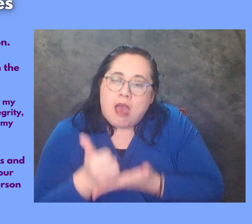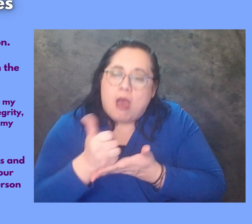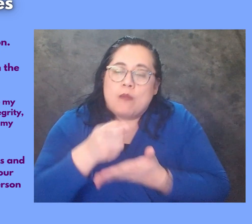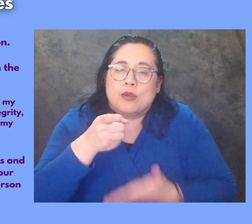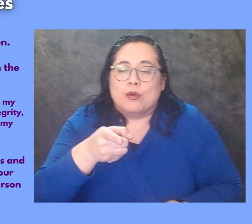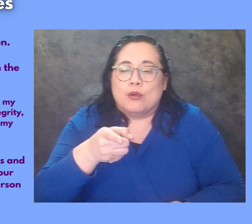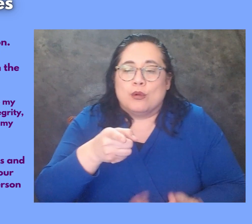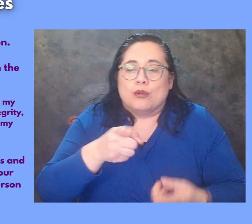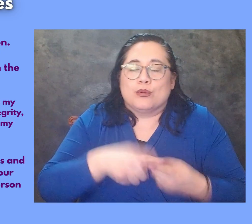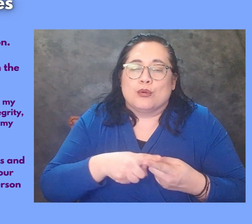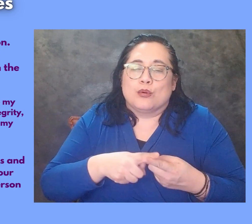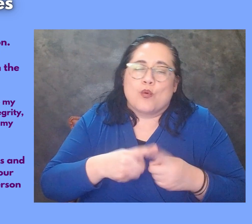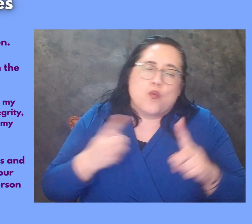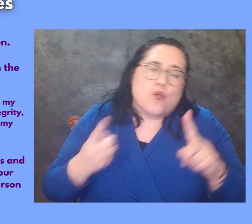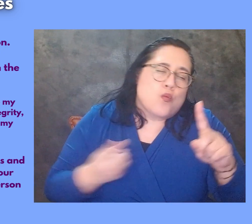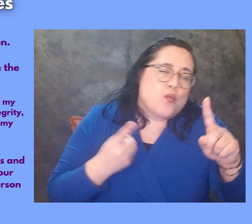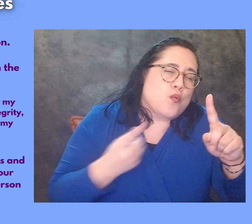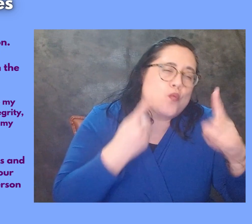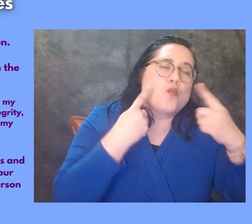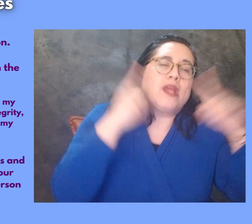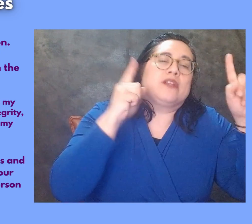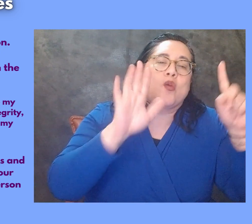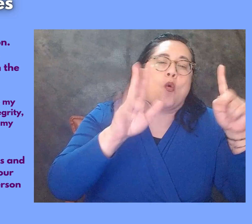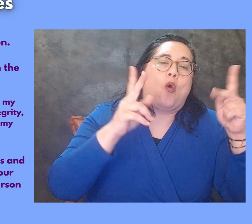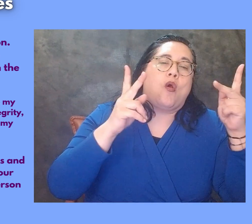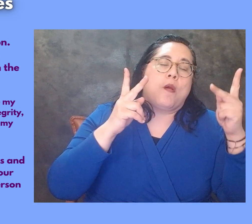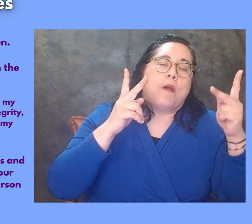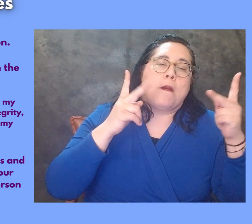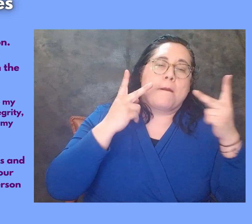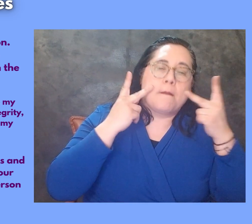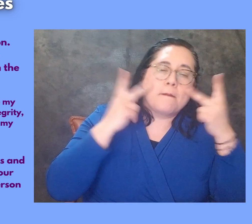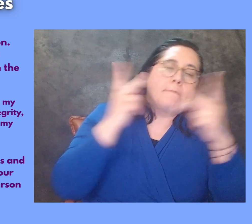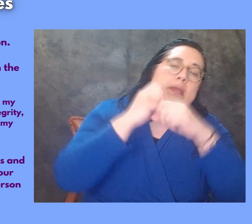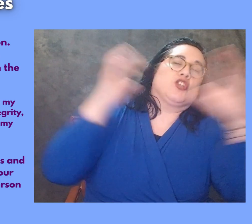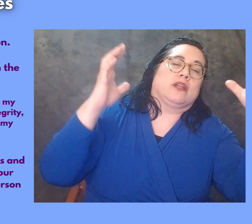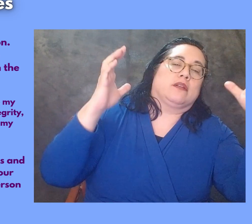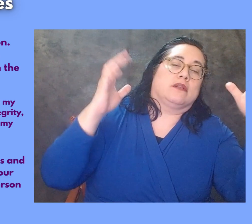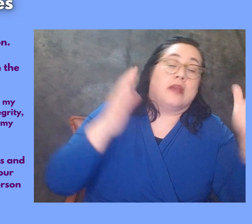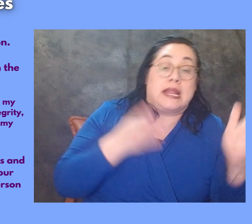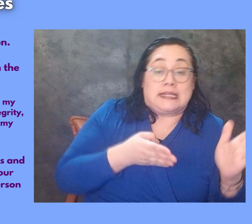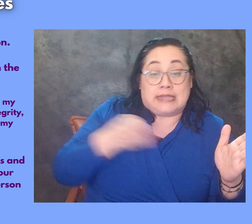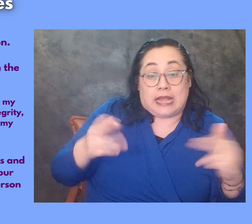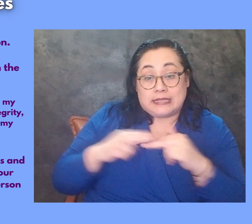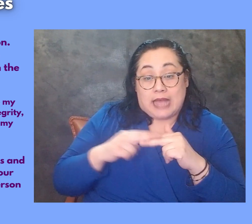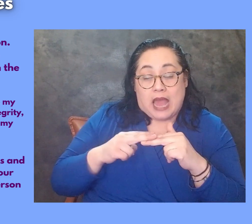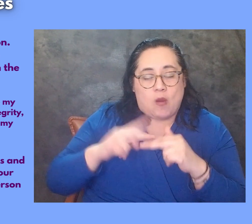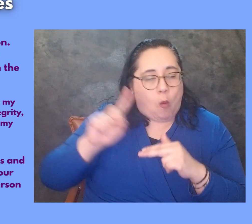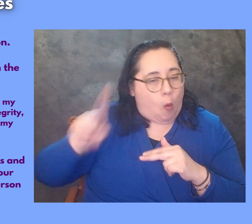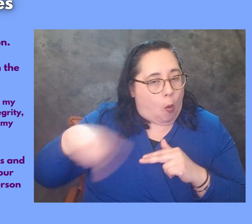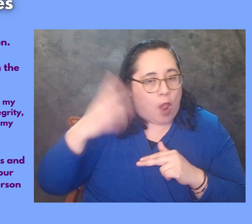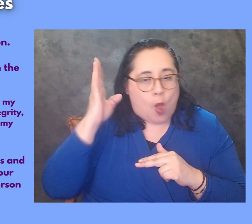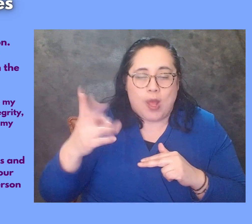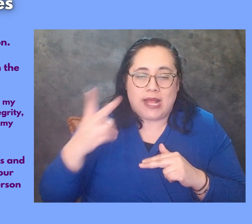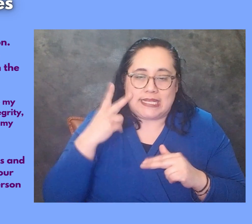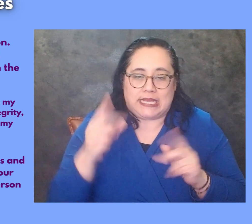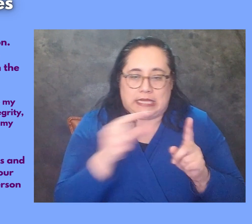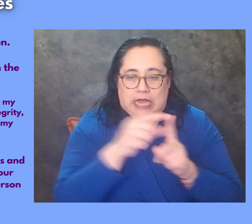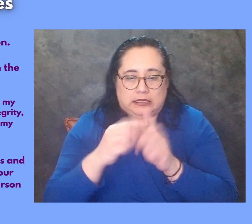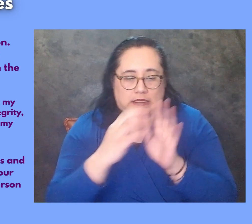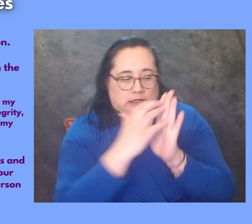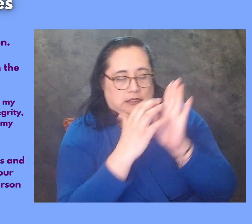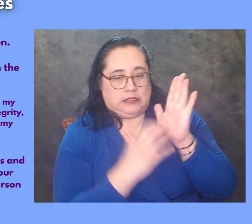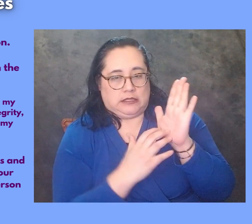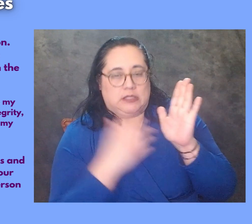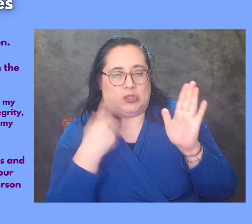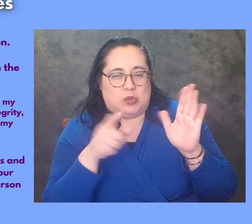thing that helps you to reach your vision, your big plan. And the next slide, you'll see only